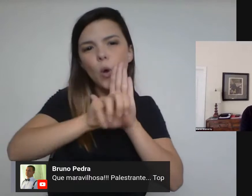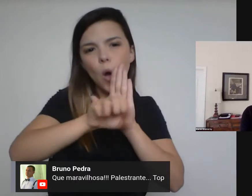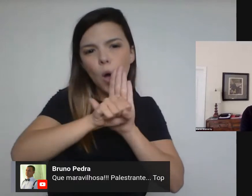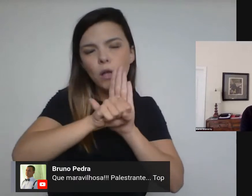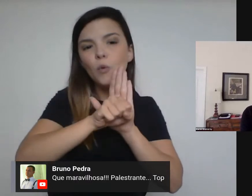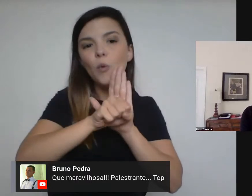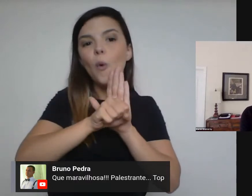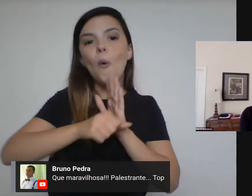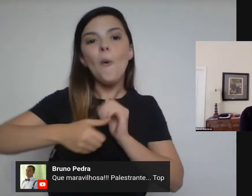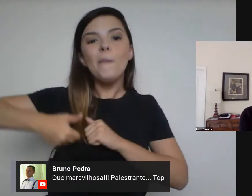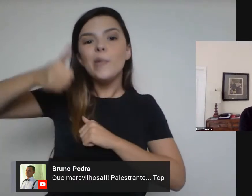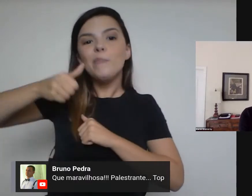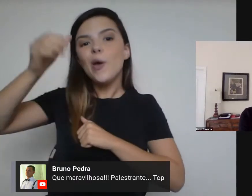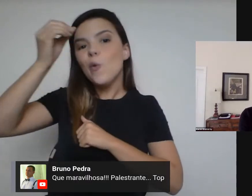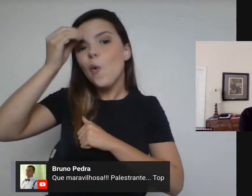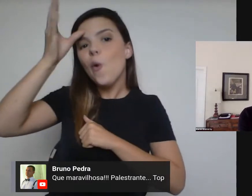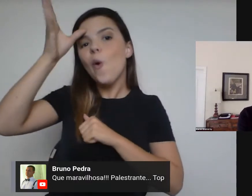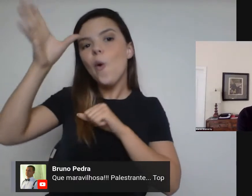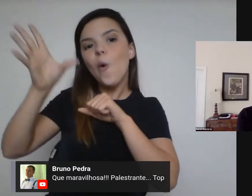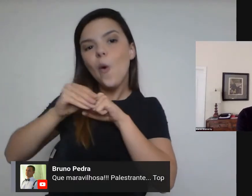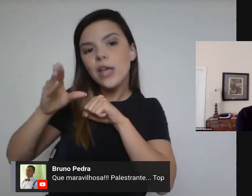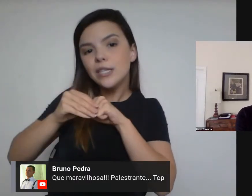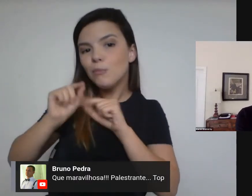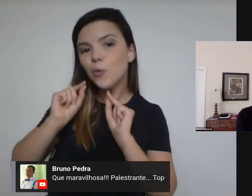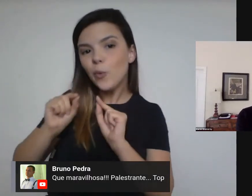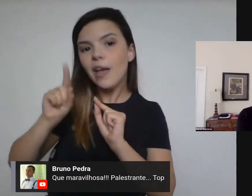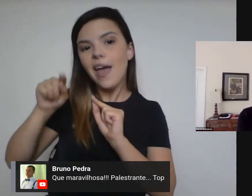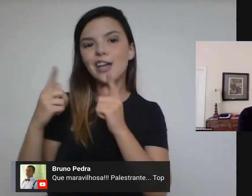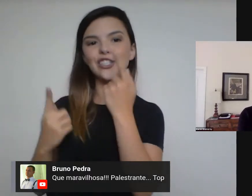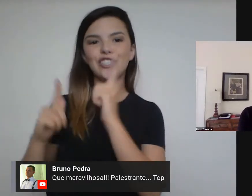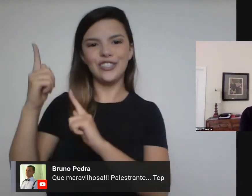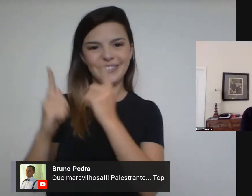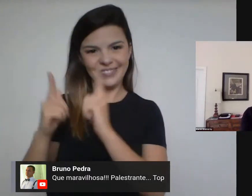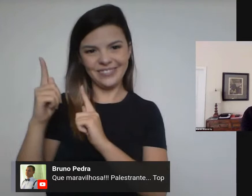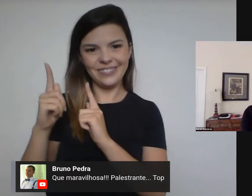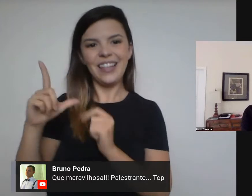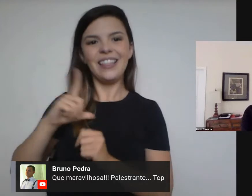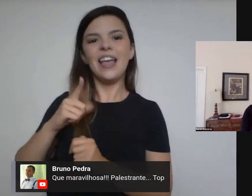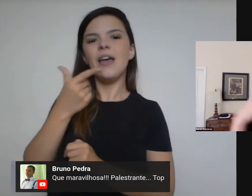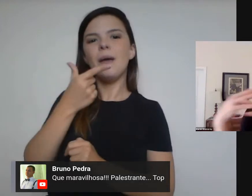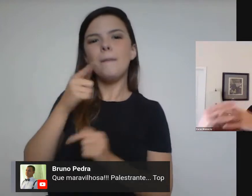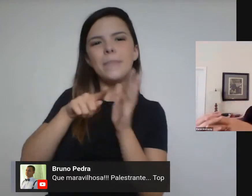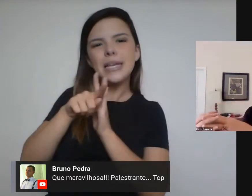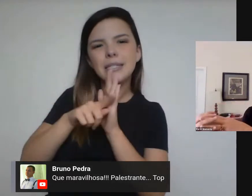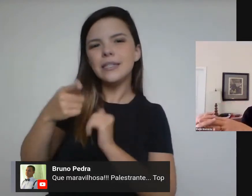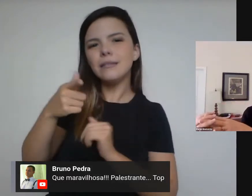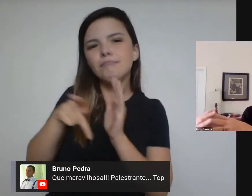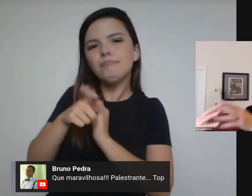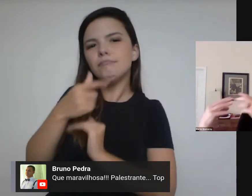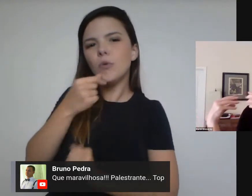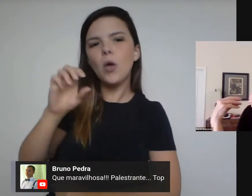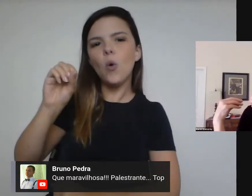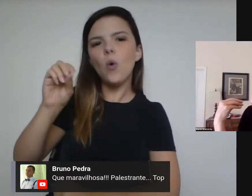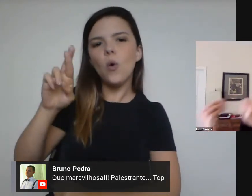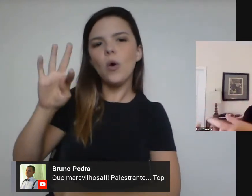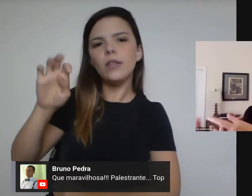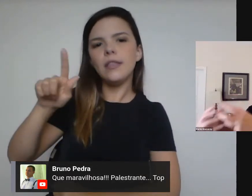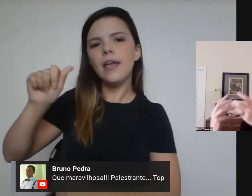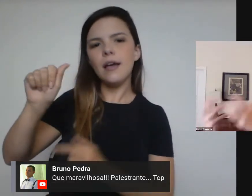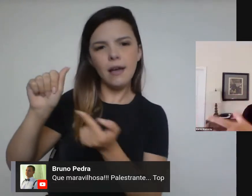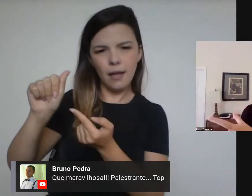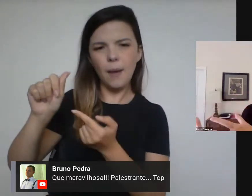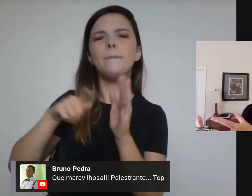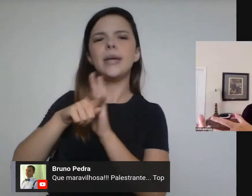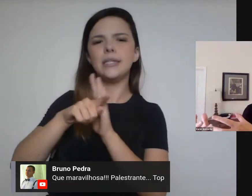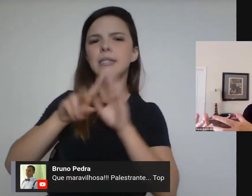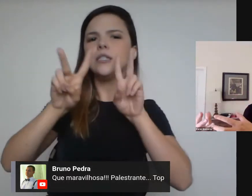gestural knowledge. So there's this wonderful work by Gerardo Ortega. But eventually they have to become